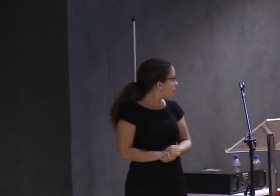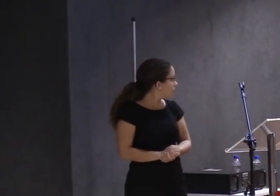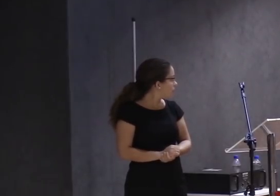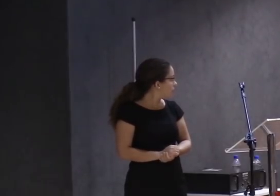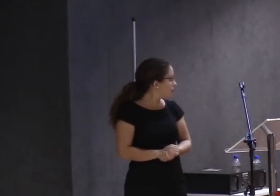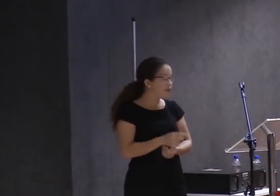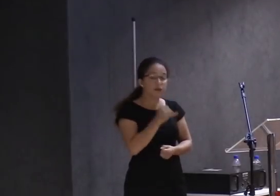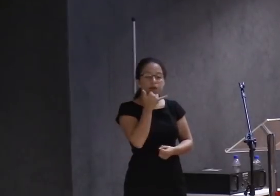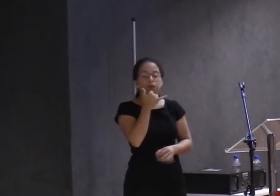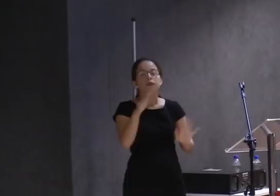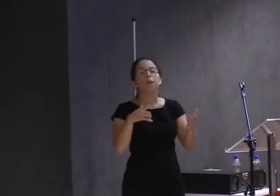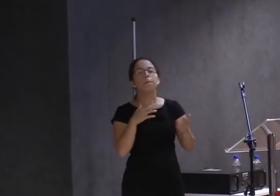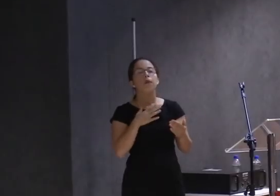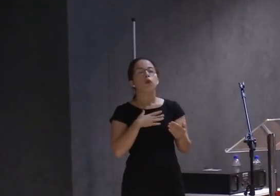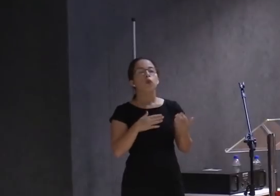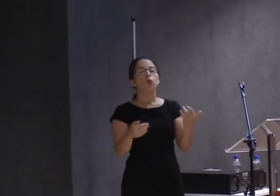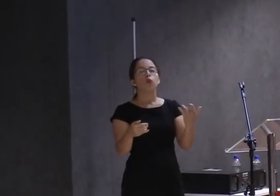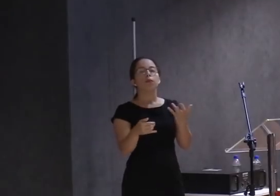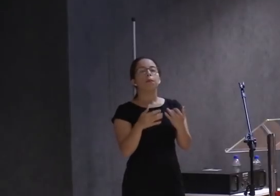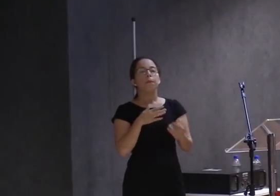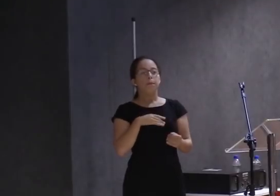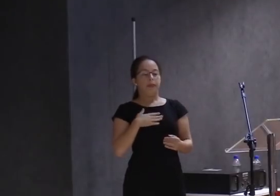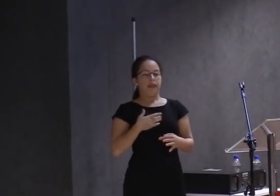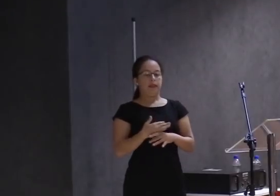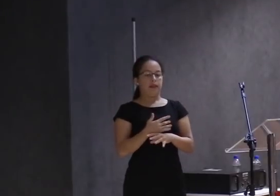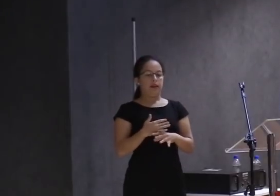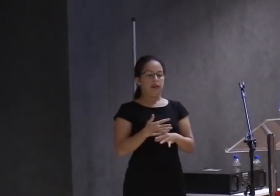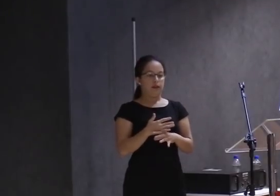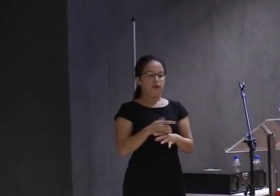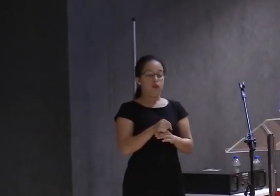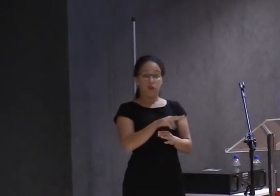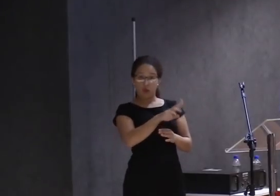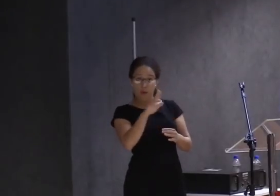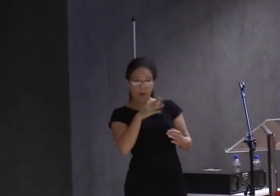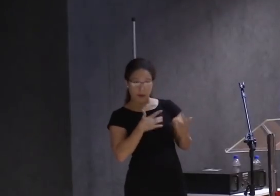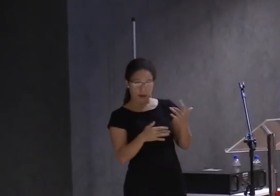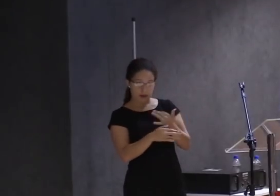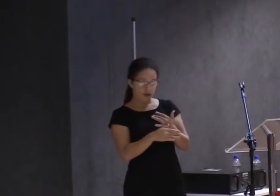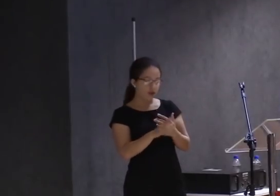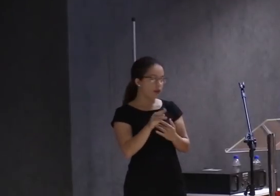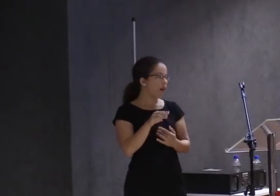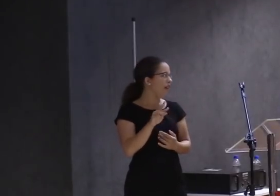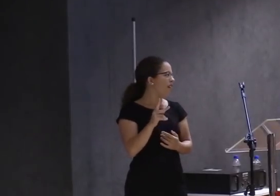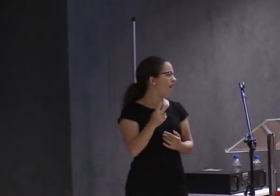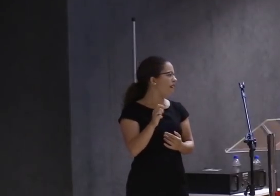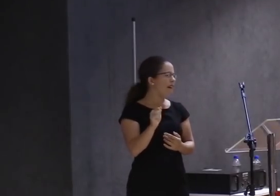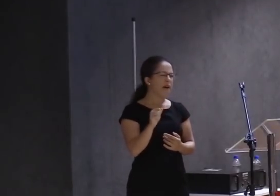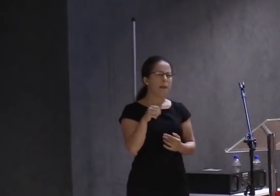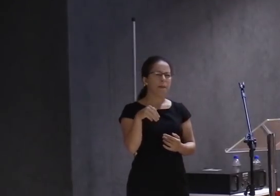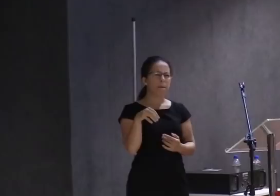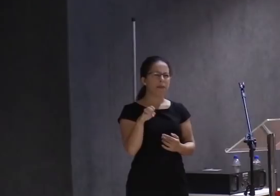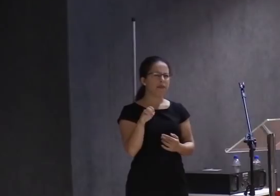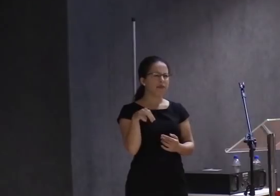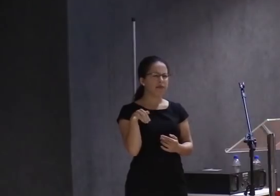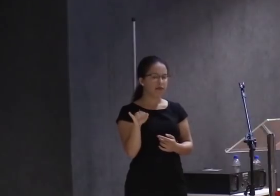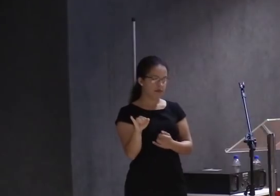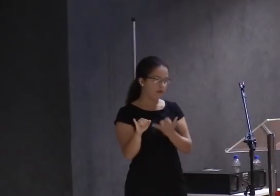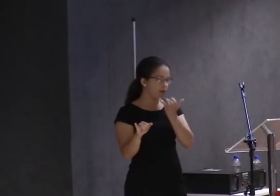My city's name is Hämeenlinna. A universidade fica localizada